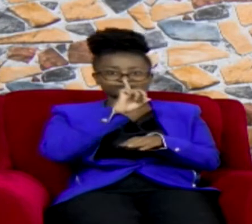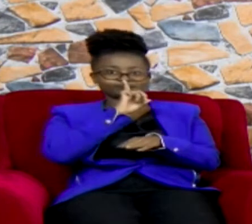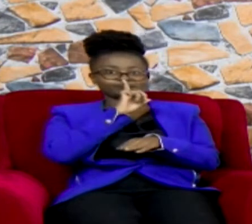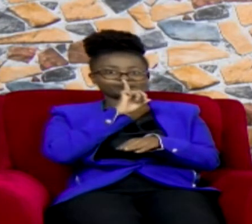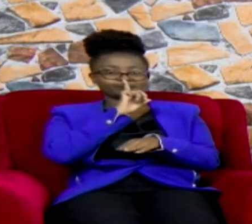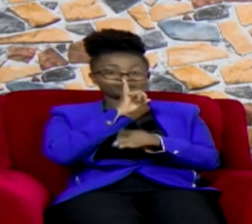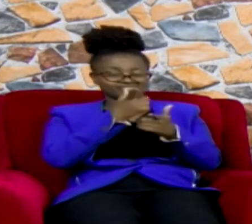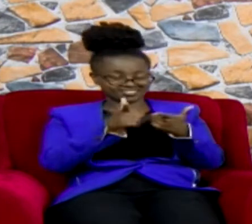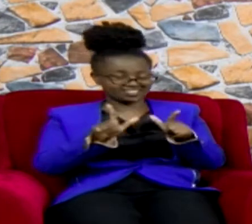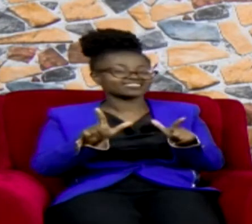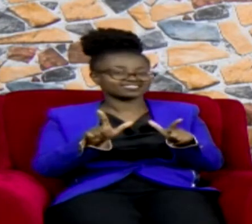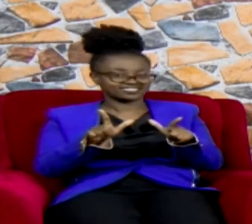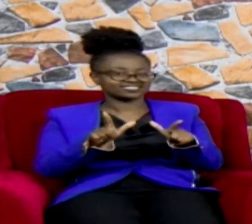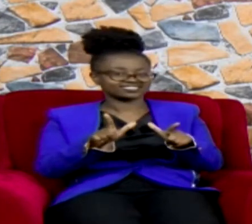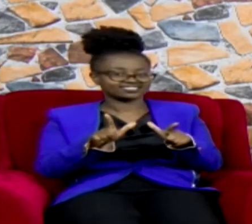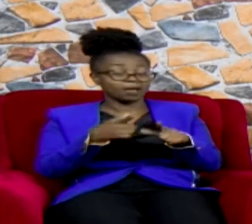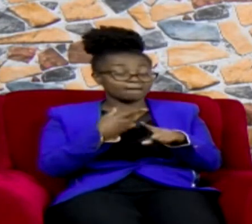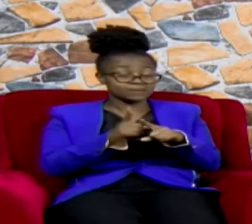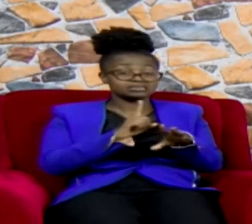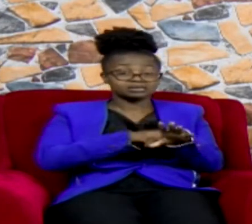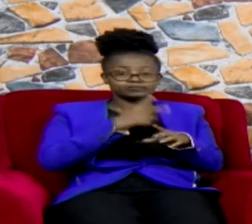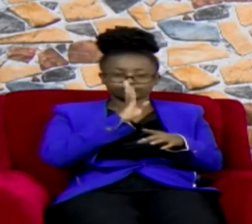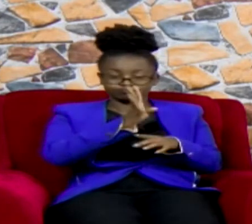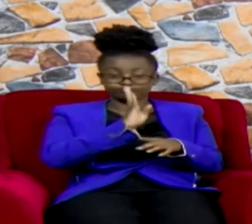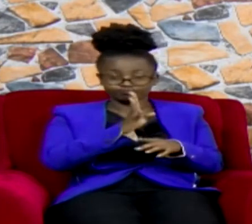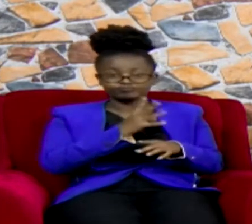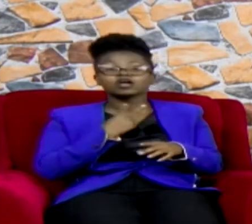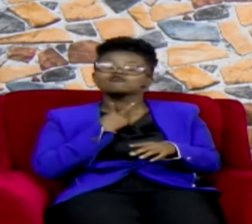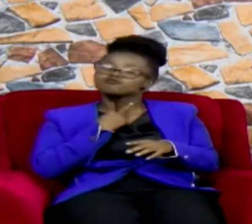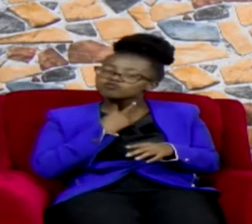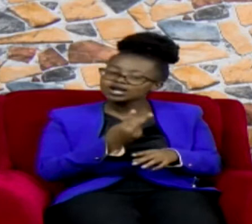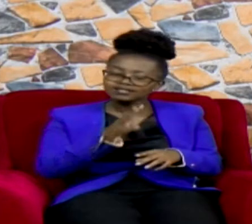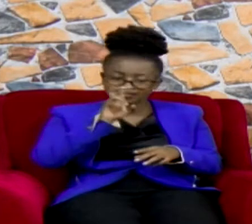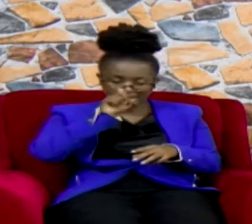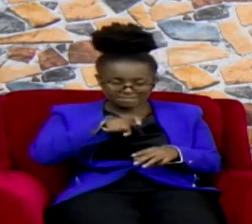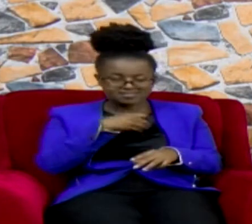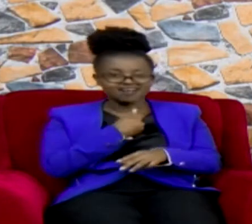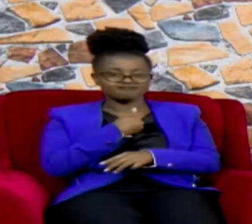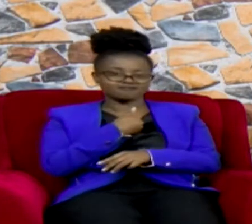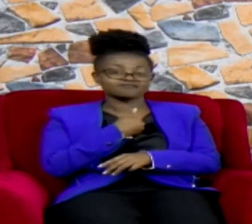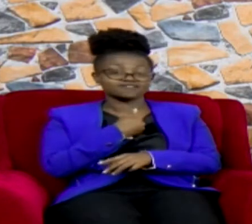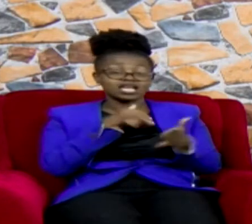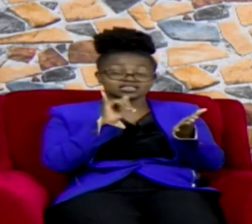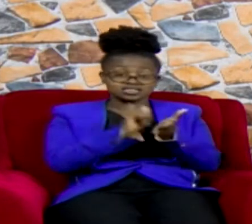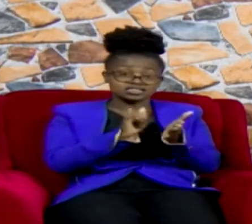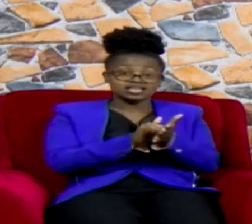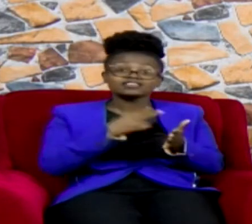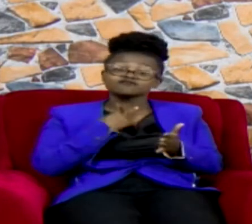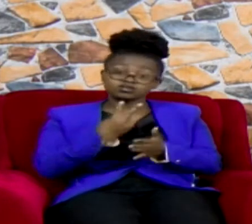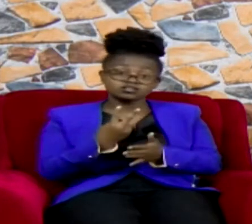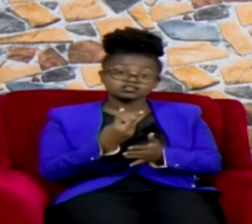as a language. Okay. But when it comes to speech, something must come out. And that